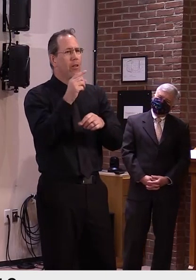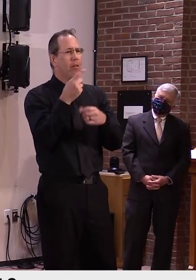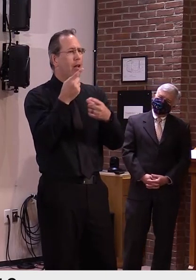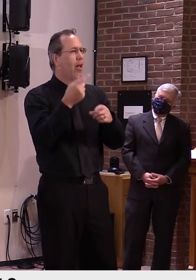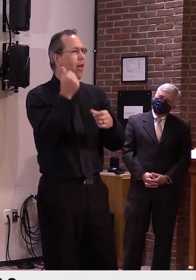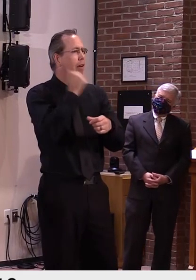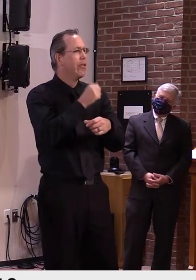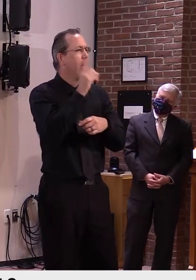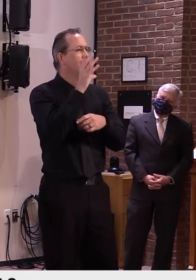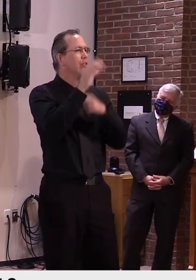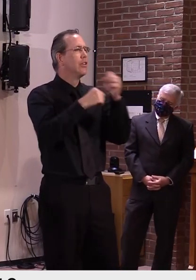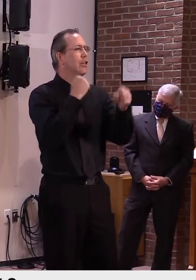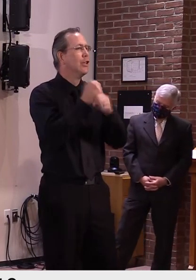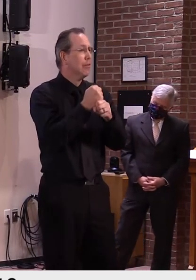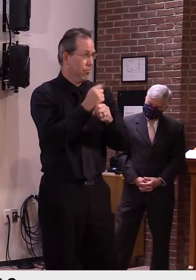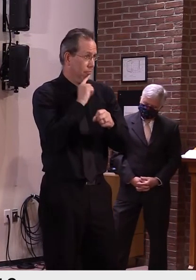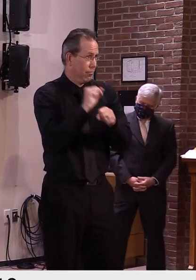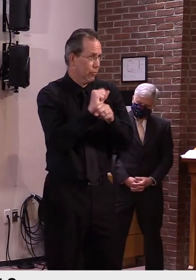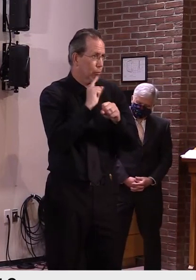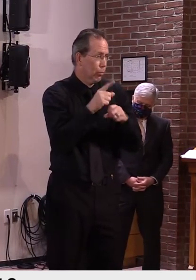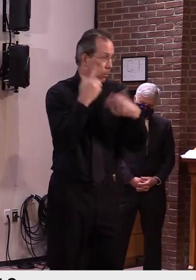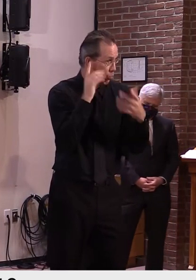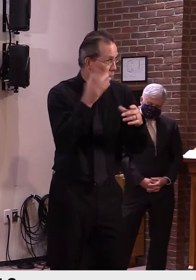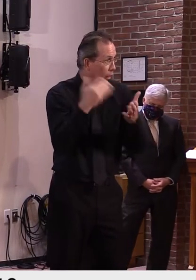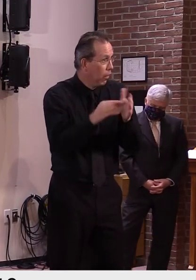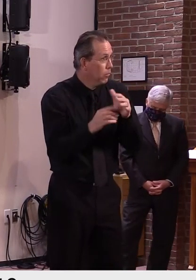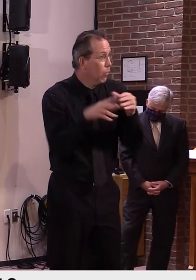is the possible